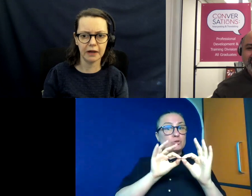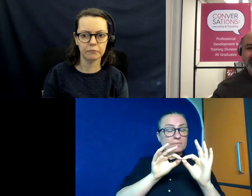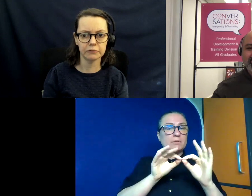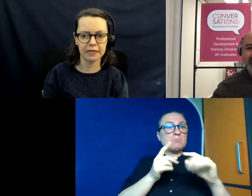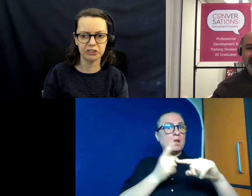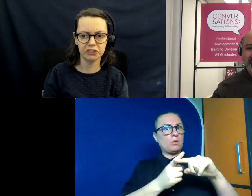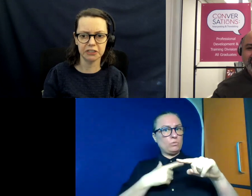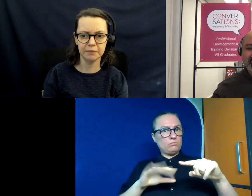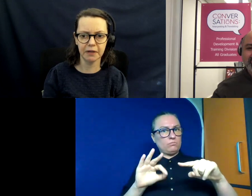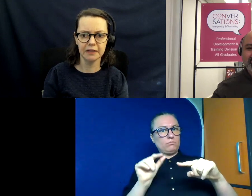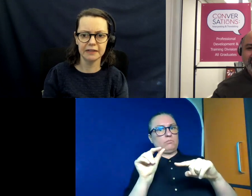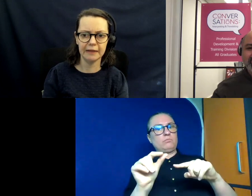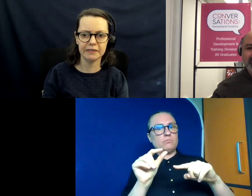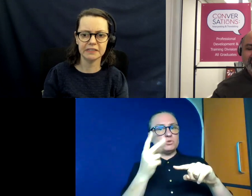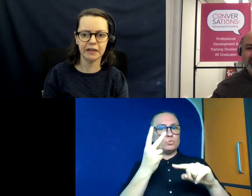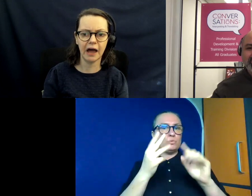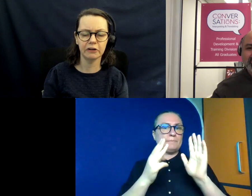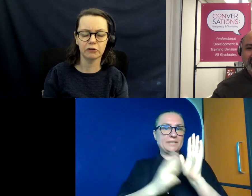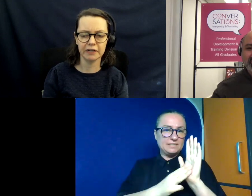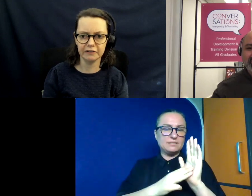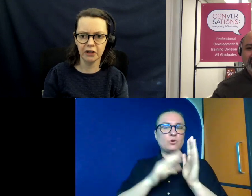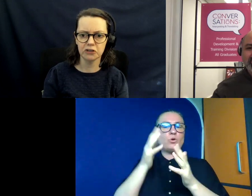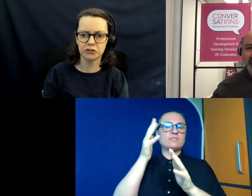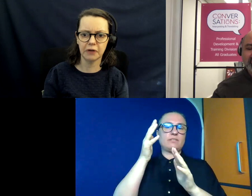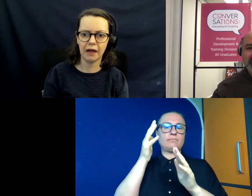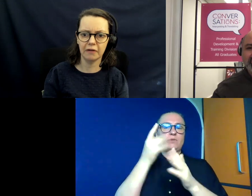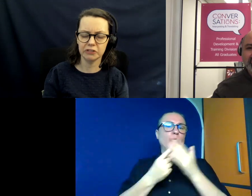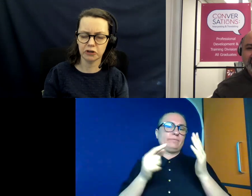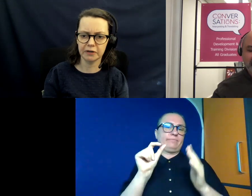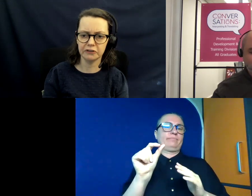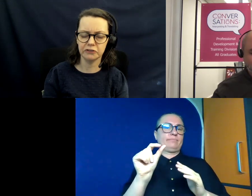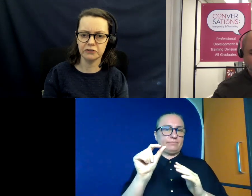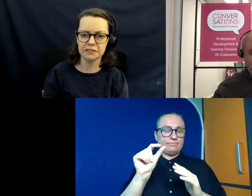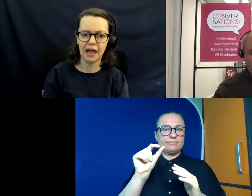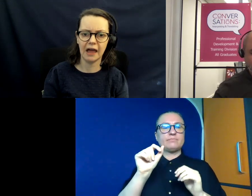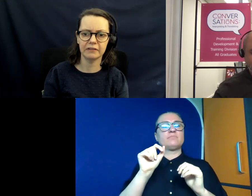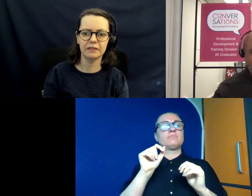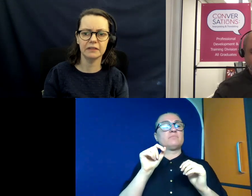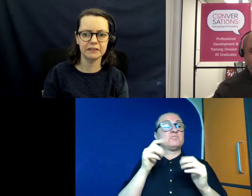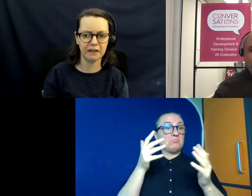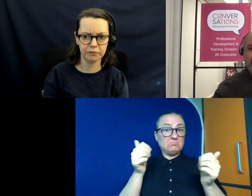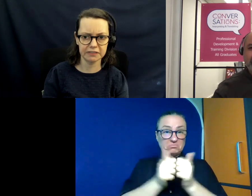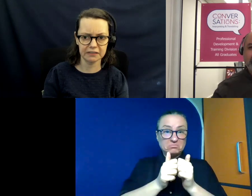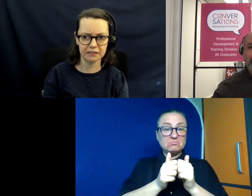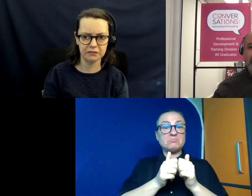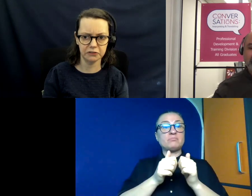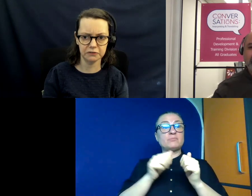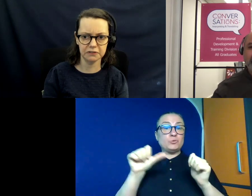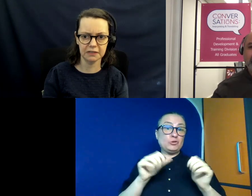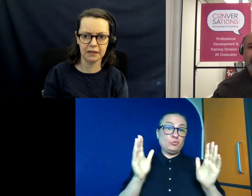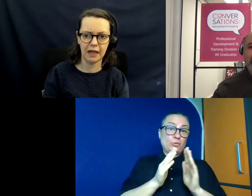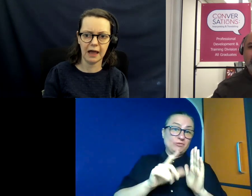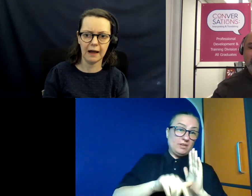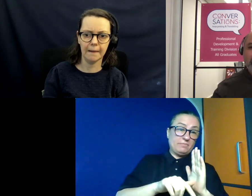that relationship, the ABC had agreed to have interpreted news and then the deaf presented